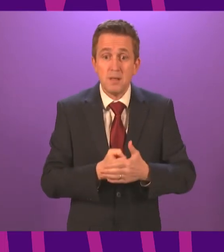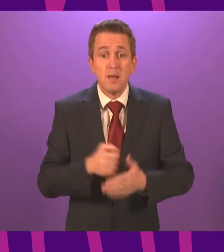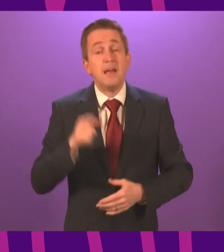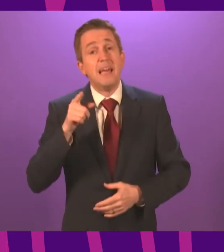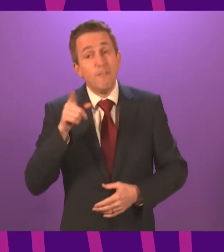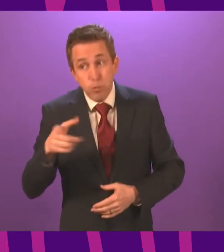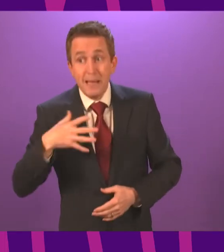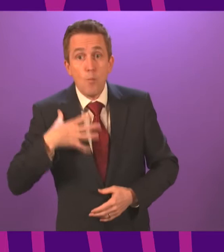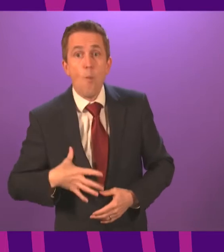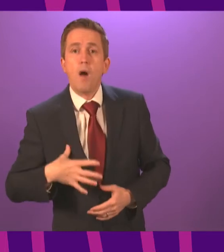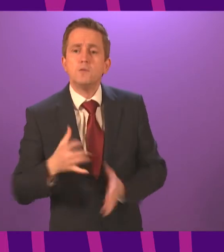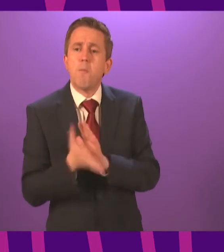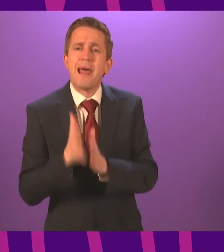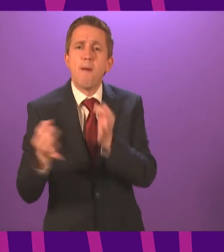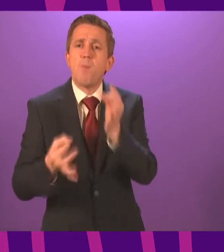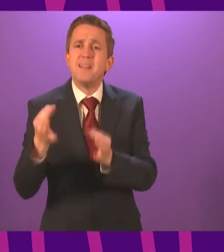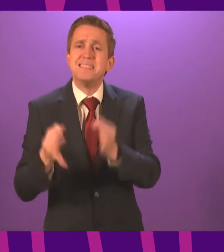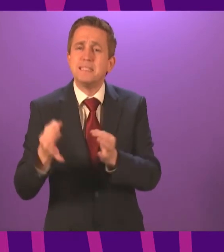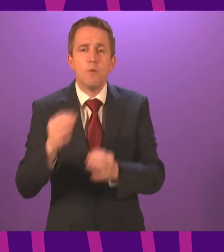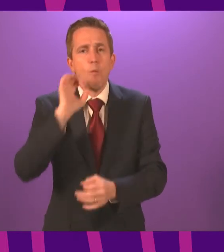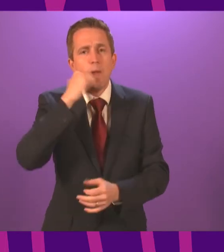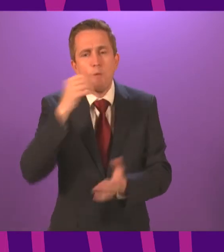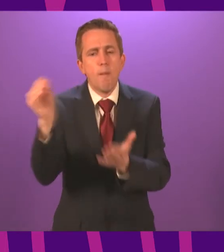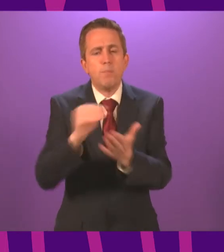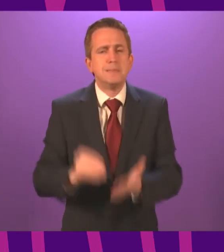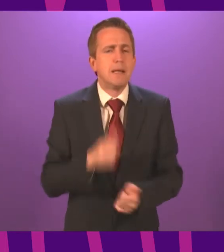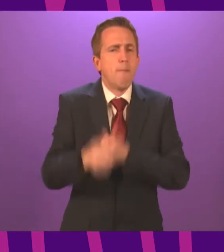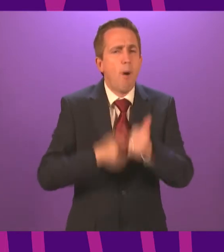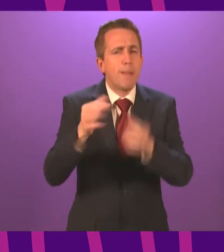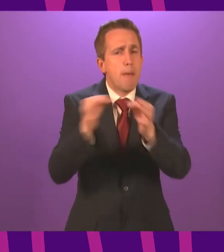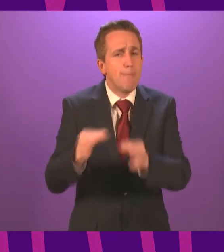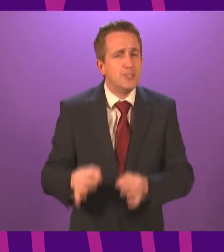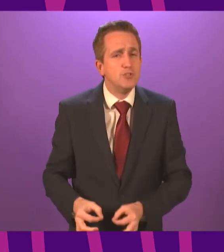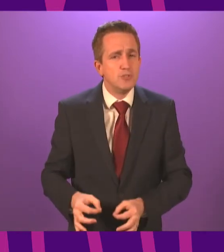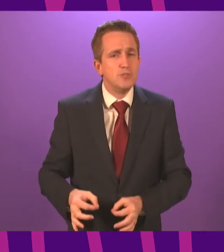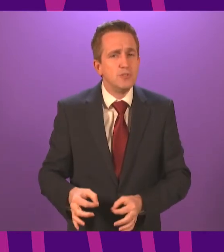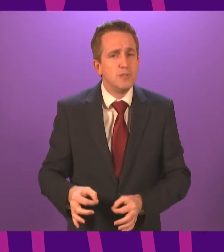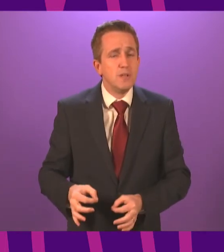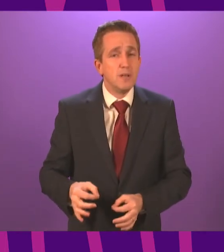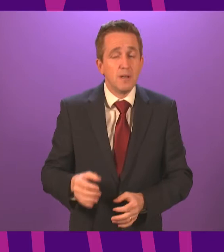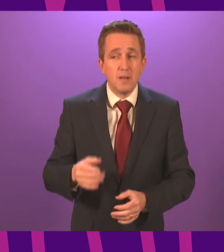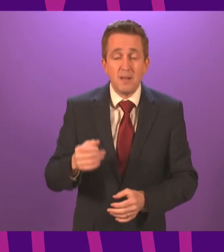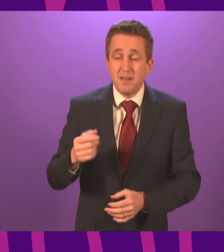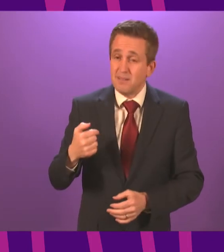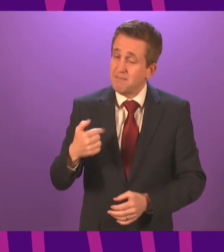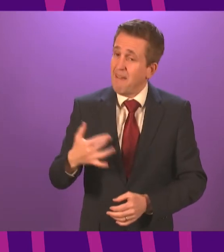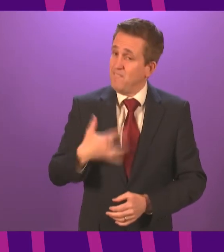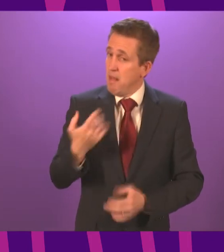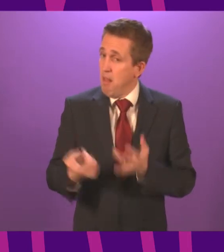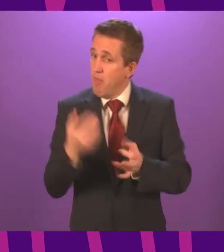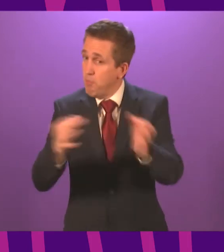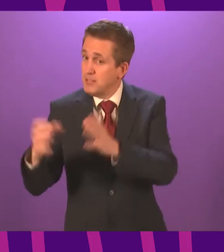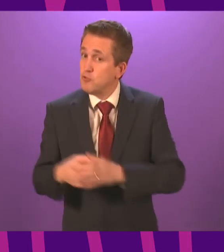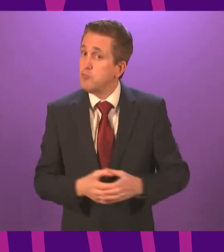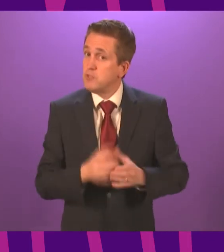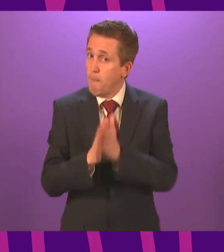do popular things. These are deeply unpopular measures. I would suggest the politicking is coming from elsewhere,